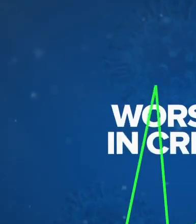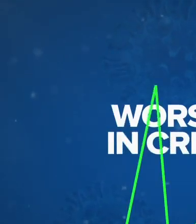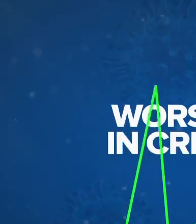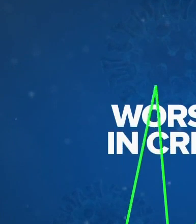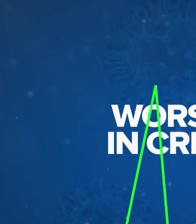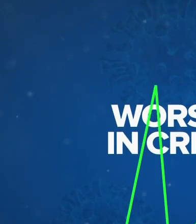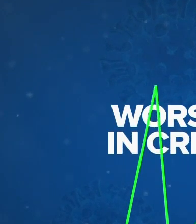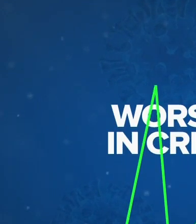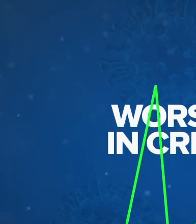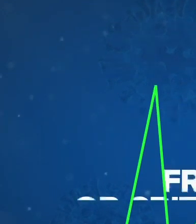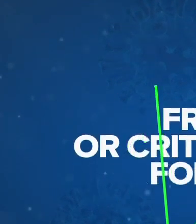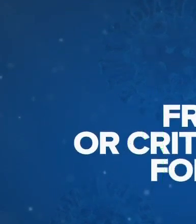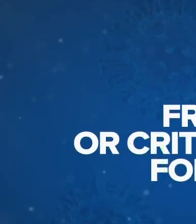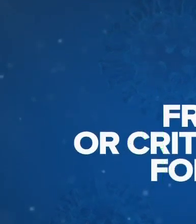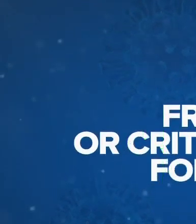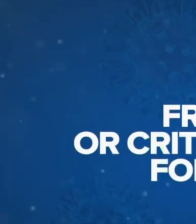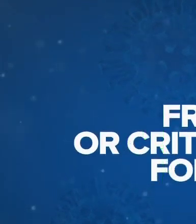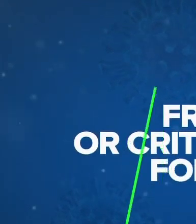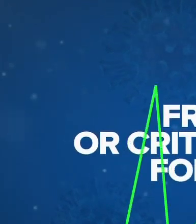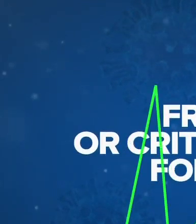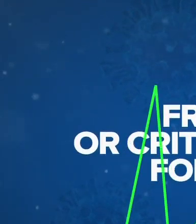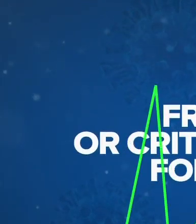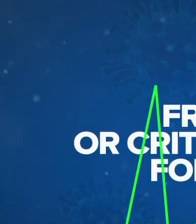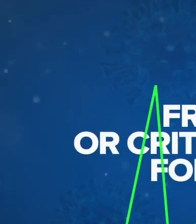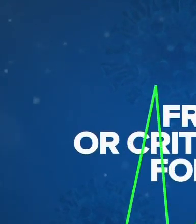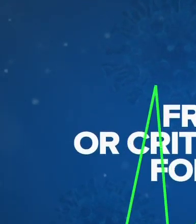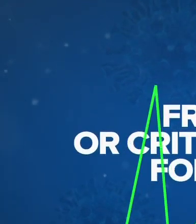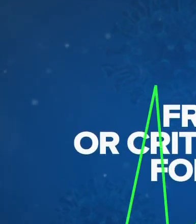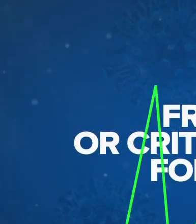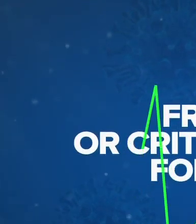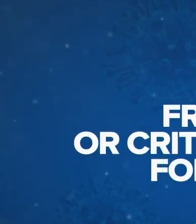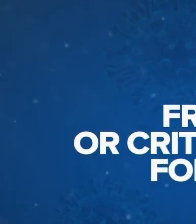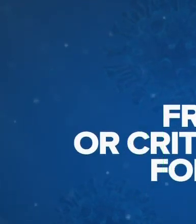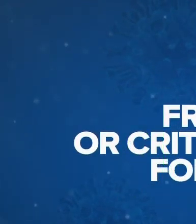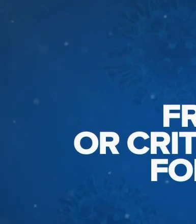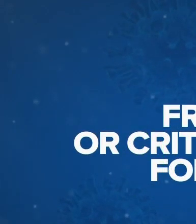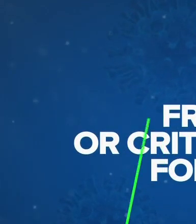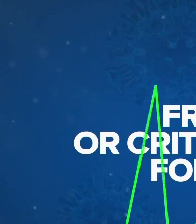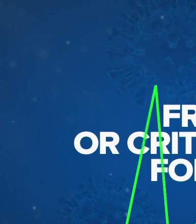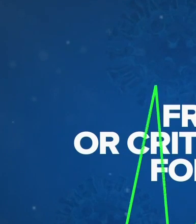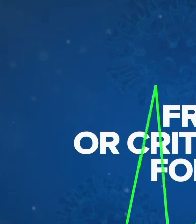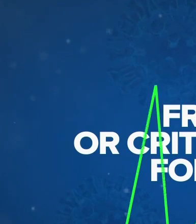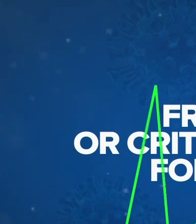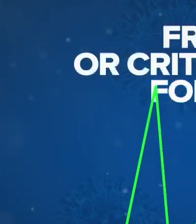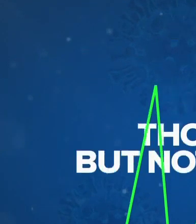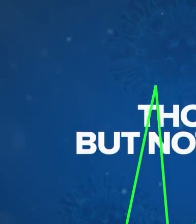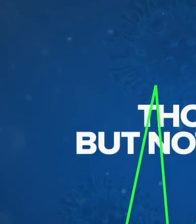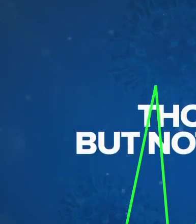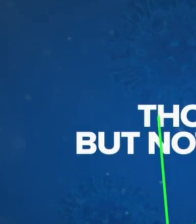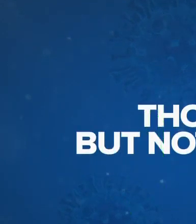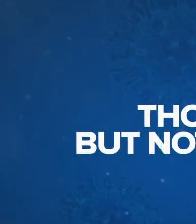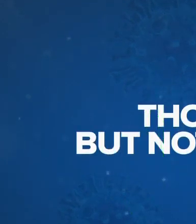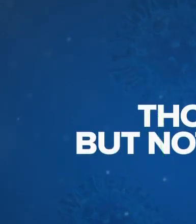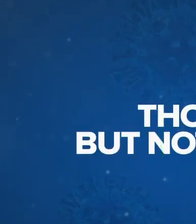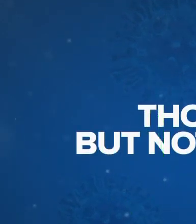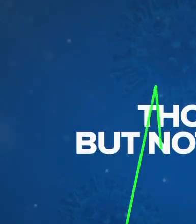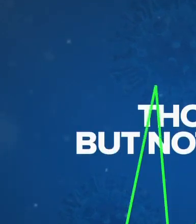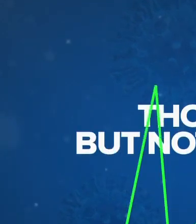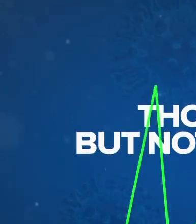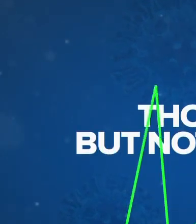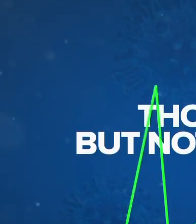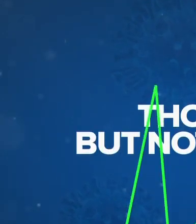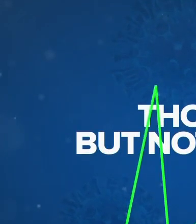be in critical care hospitals. Tier 2 would be freestanding ERs or critical access hospitals for severe patients. Tier 3 would be for those who